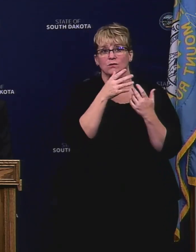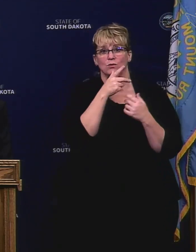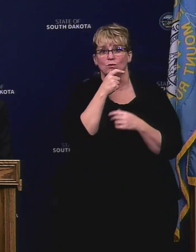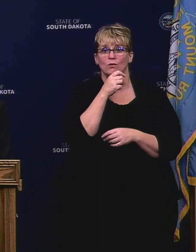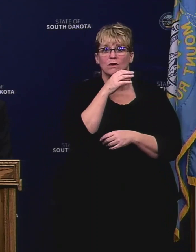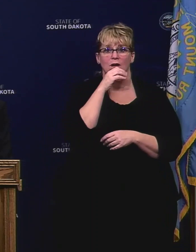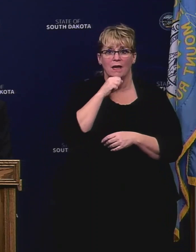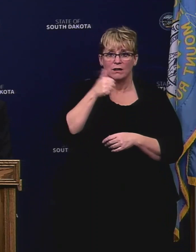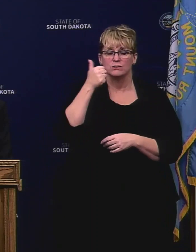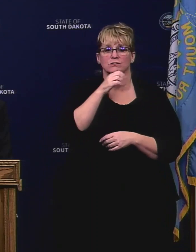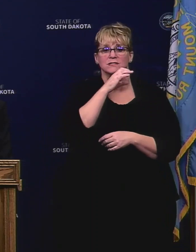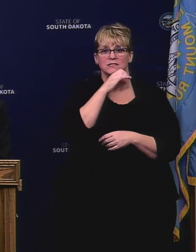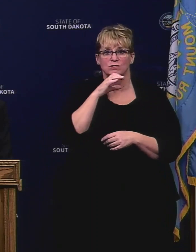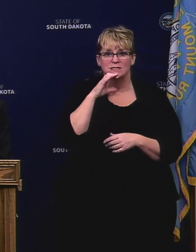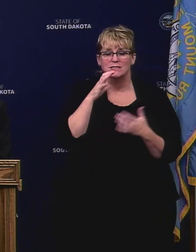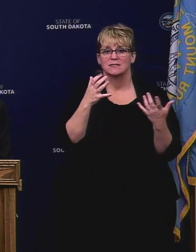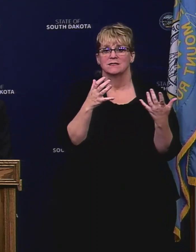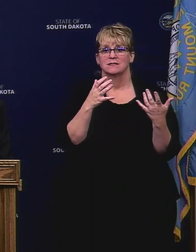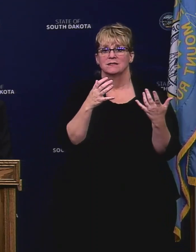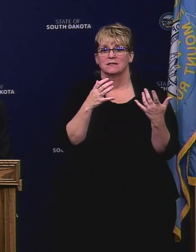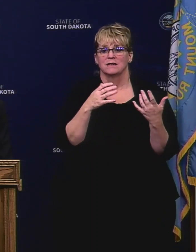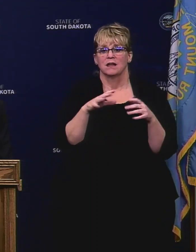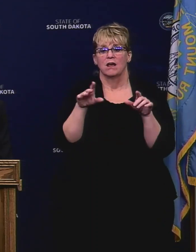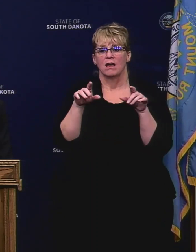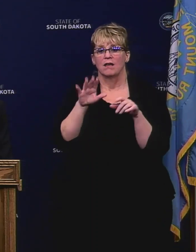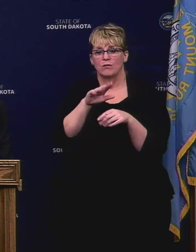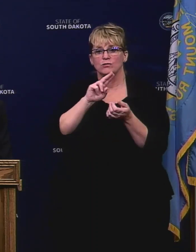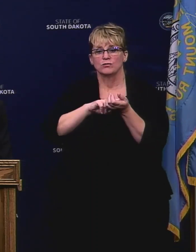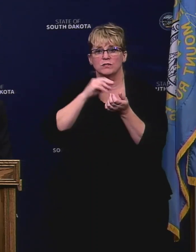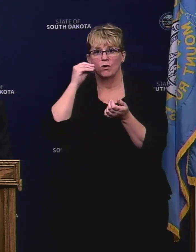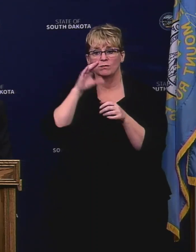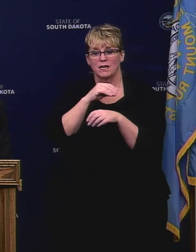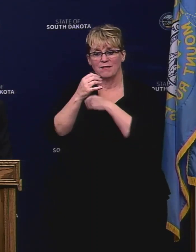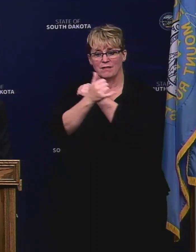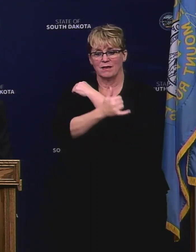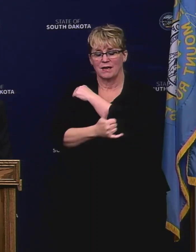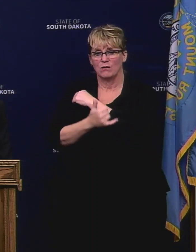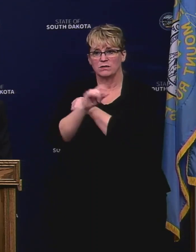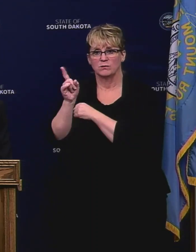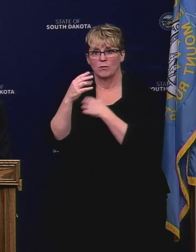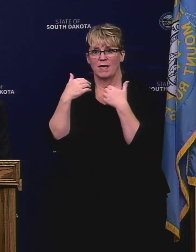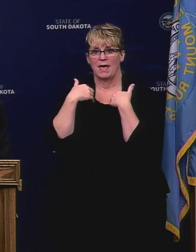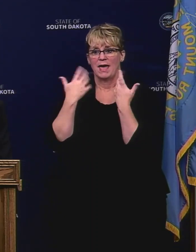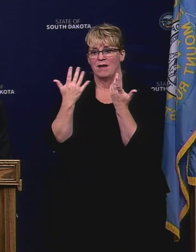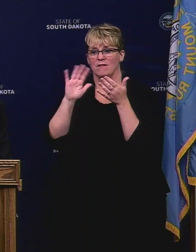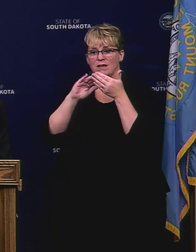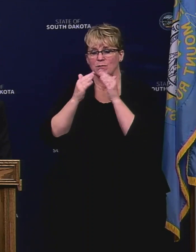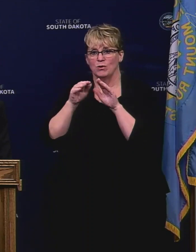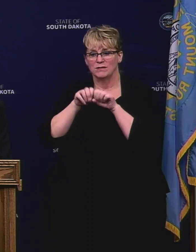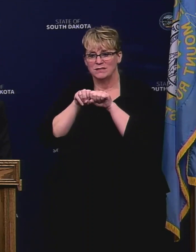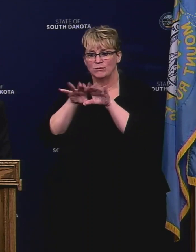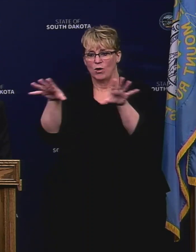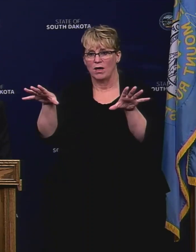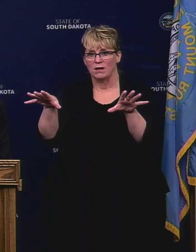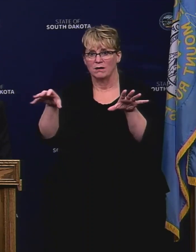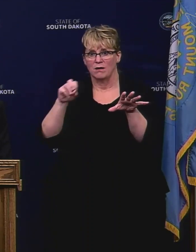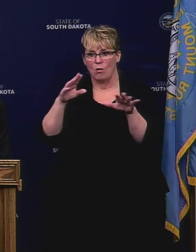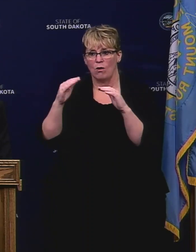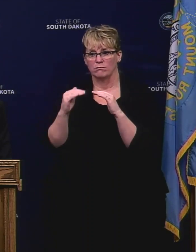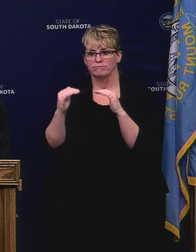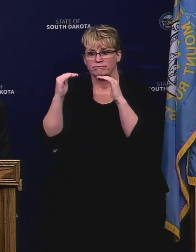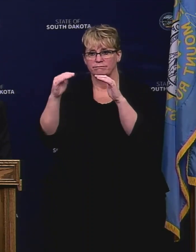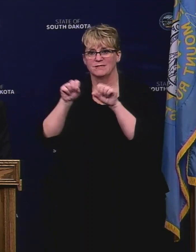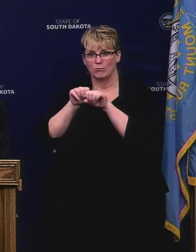homes and assisted care centers, and then also looking at those counties where we do have community spread or substantial spread.